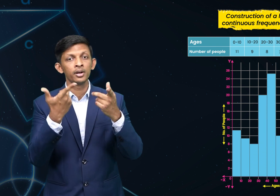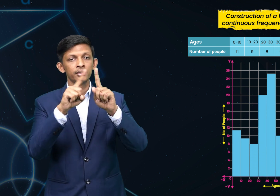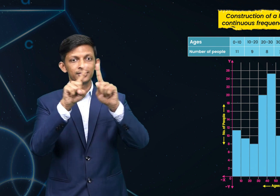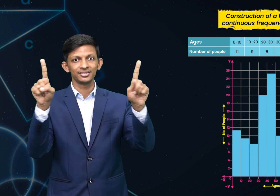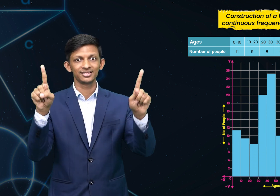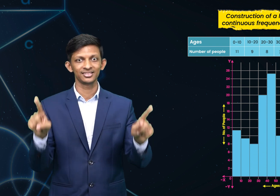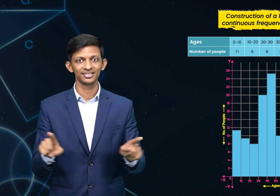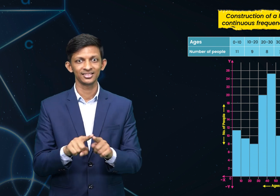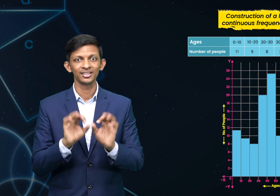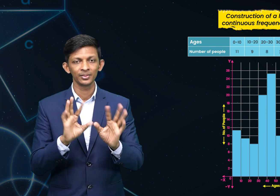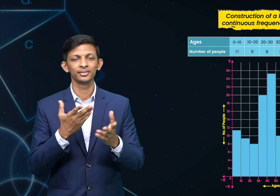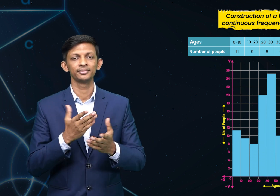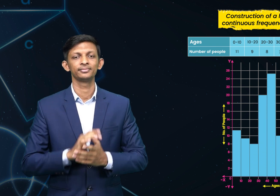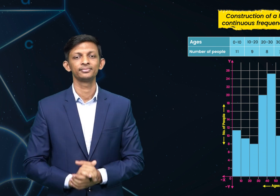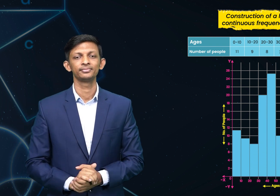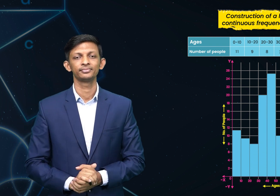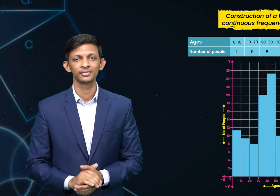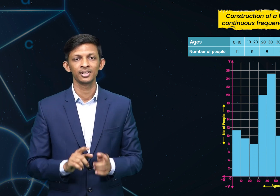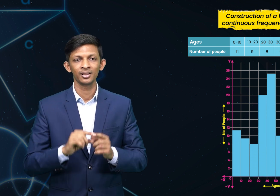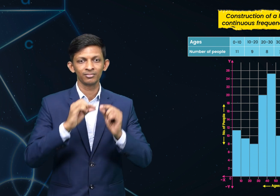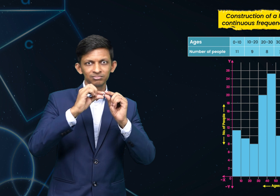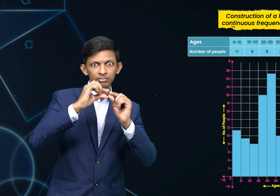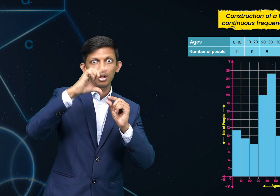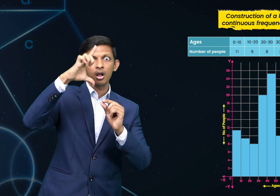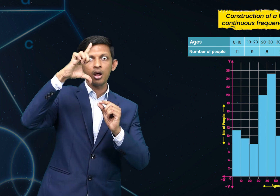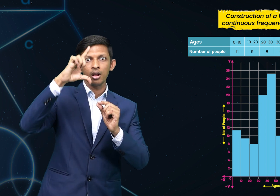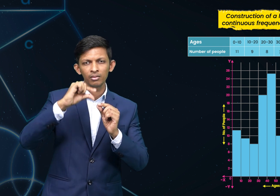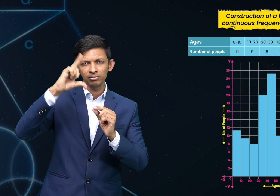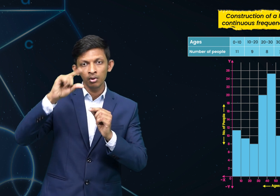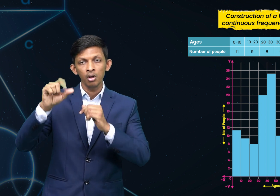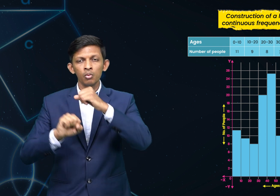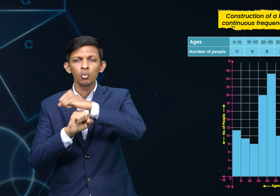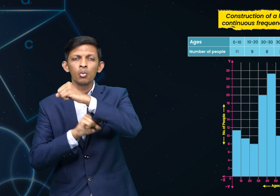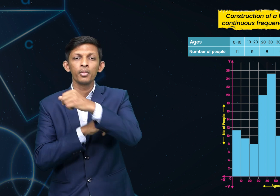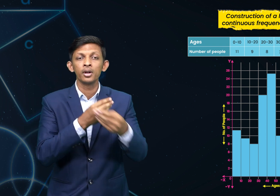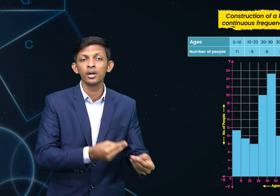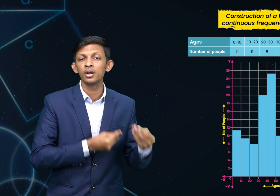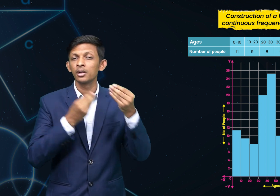are taken together to form a rectangle. The histogram is constructed as given below.